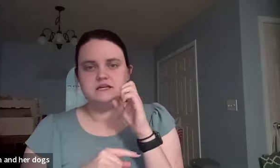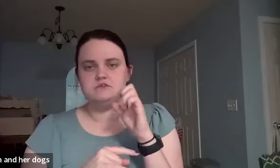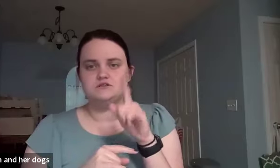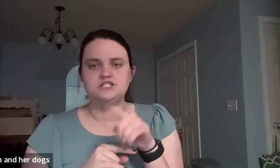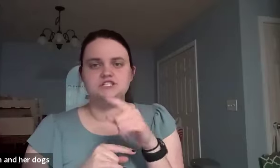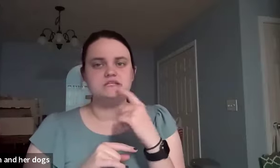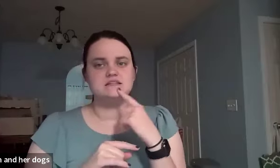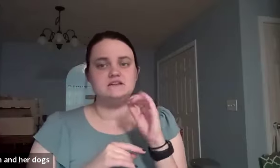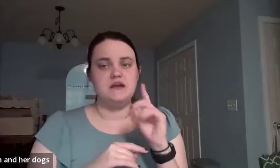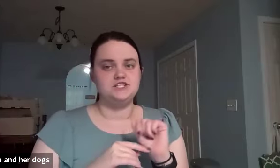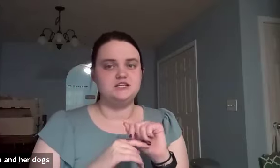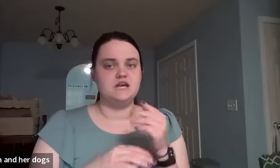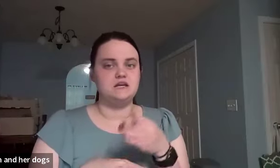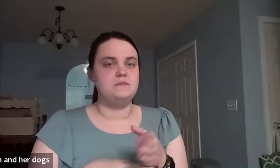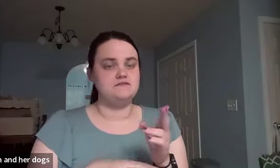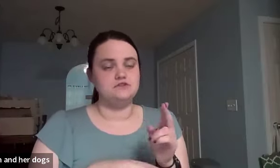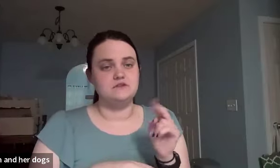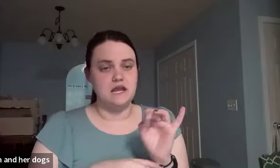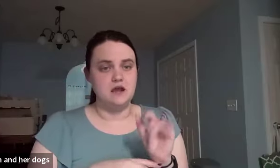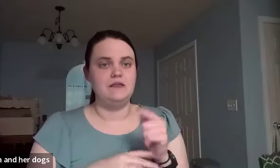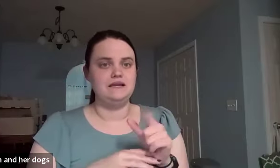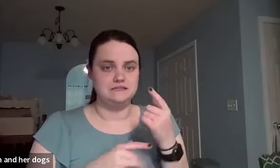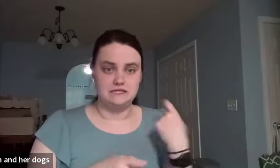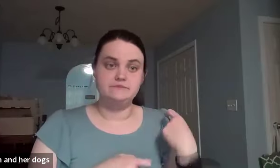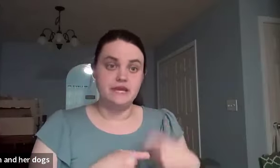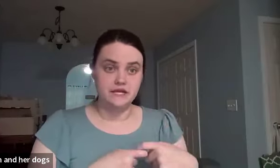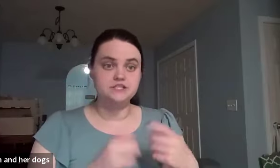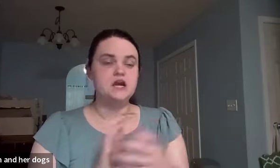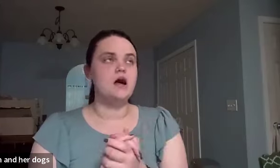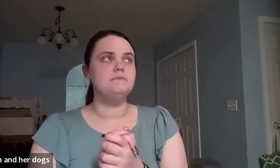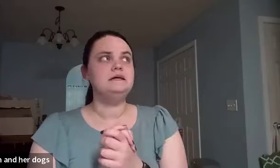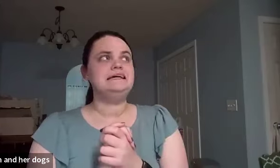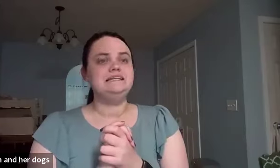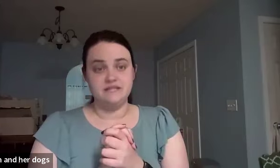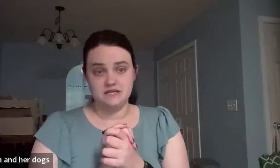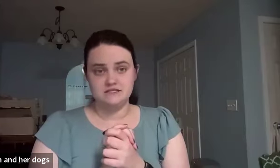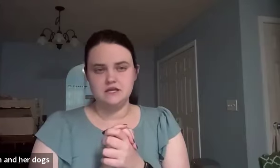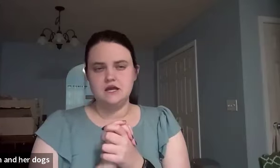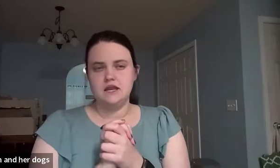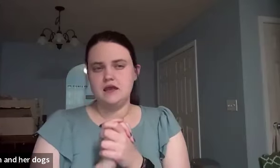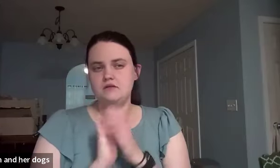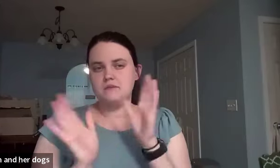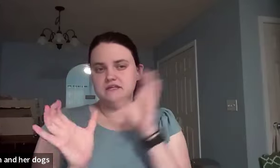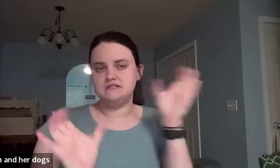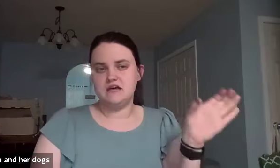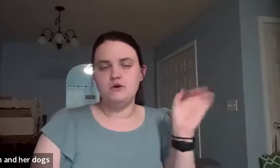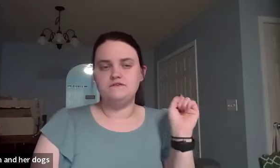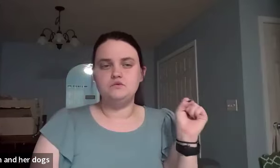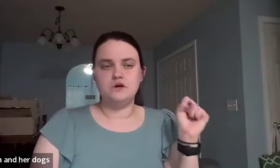see Emily's question, she was asking if adjectives kind of come after the noun, like in Spanish. Yes. Now that being said, though, if you